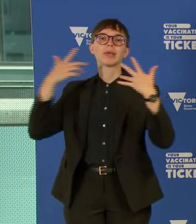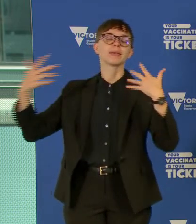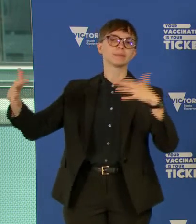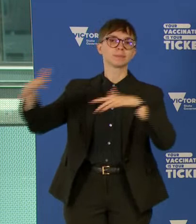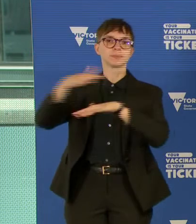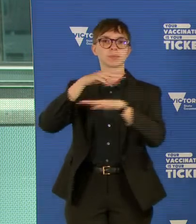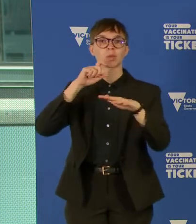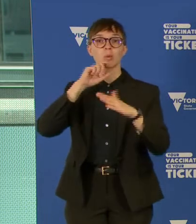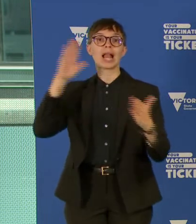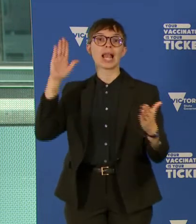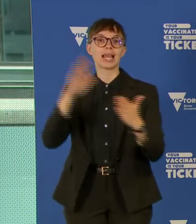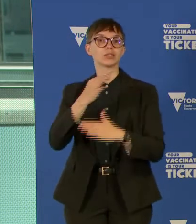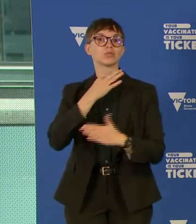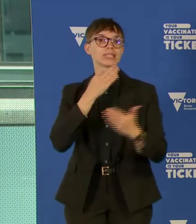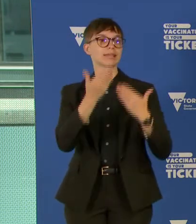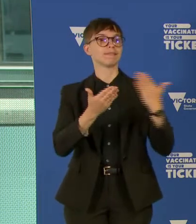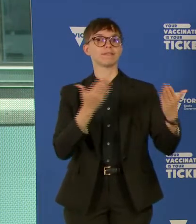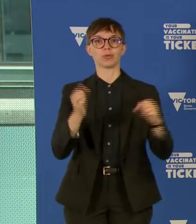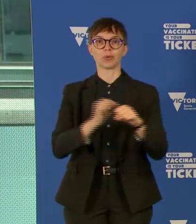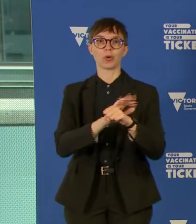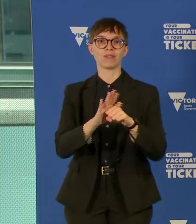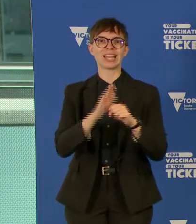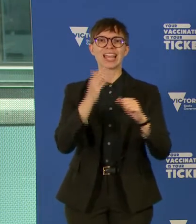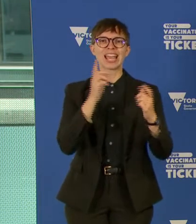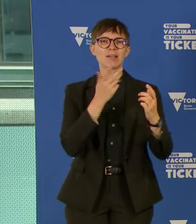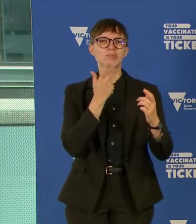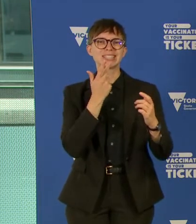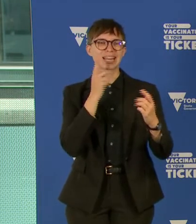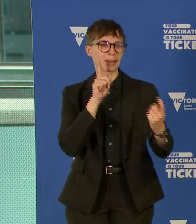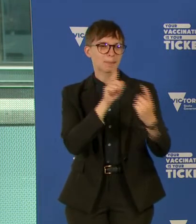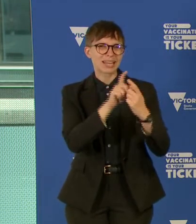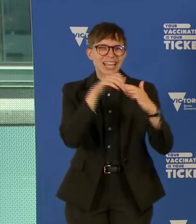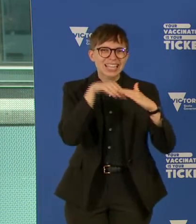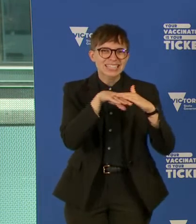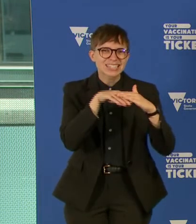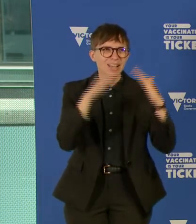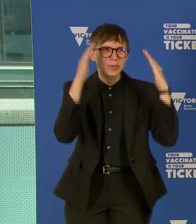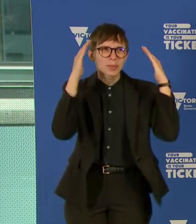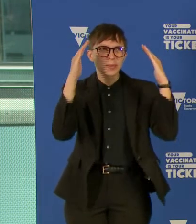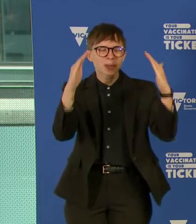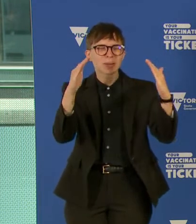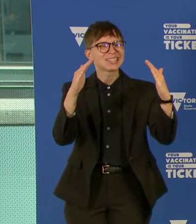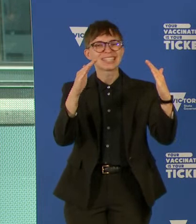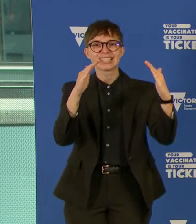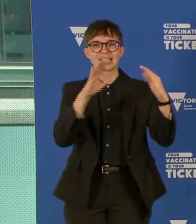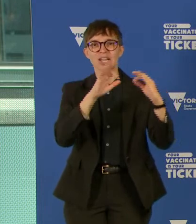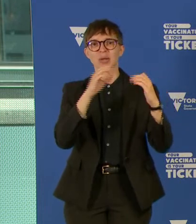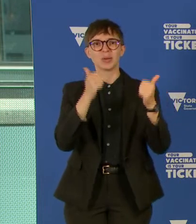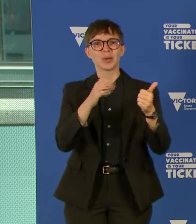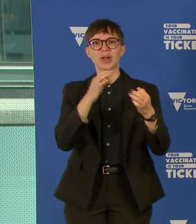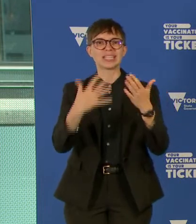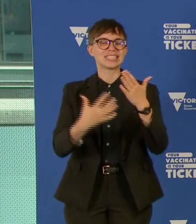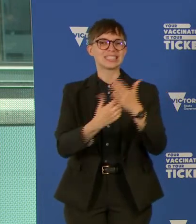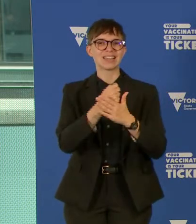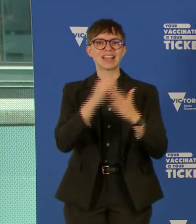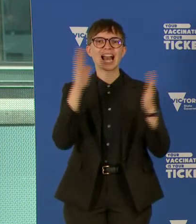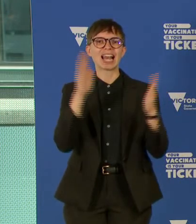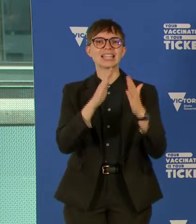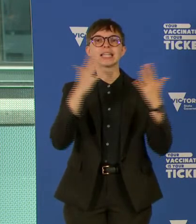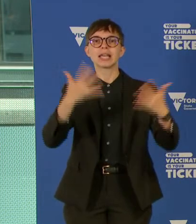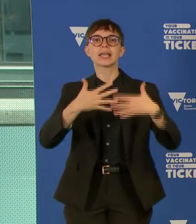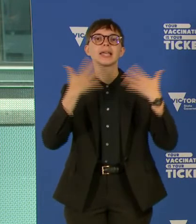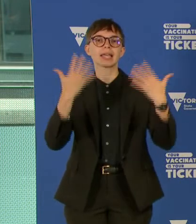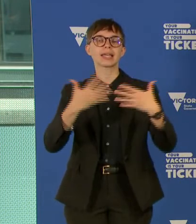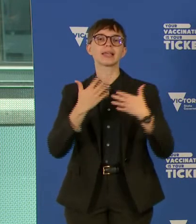transmission 20-fold or more. So do that if you can. But otherwise, our responsibility is about getting vaccinated